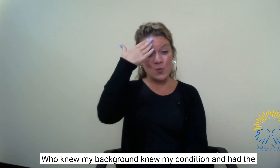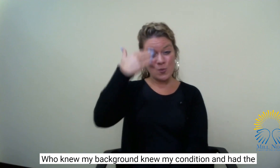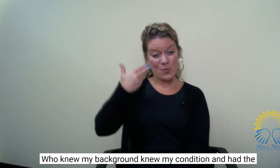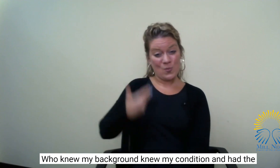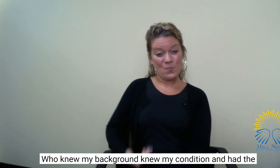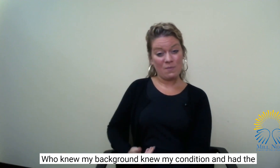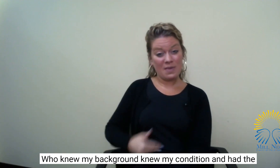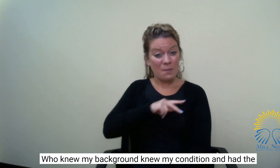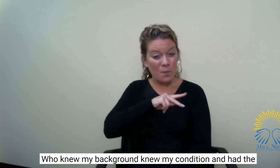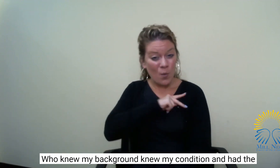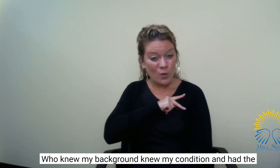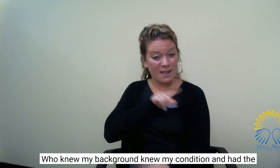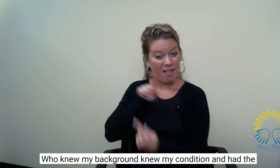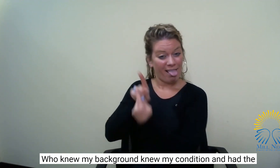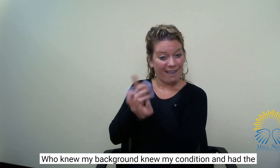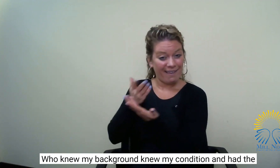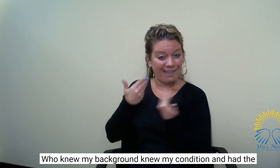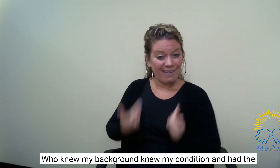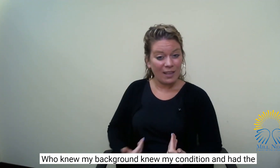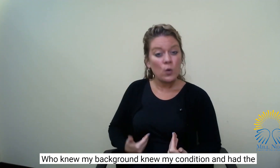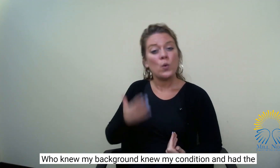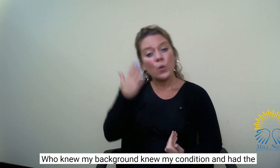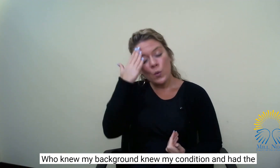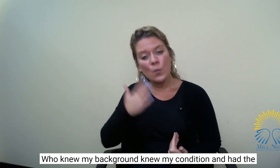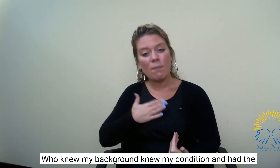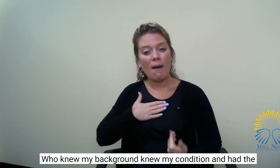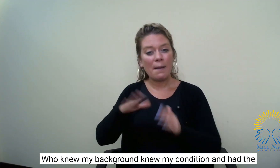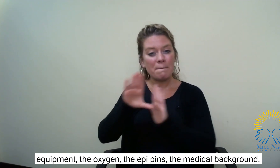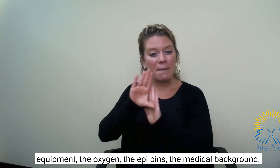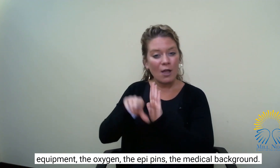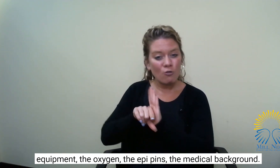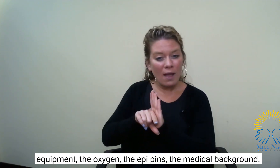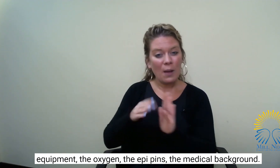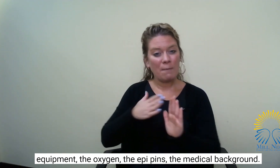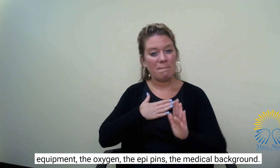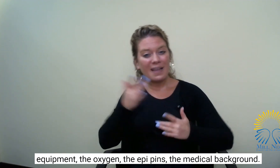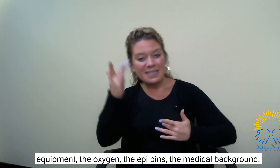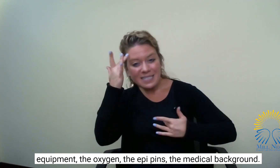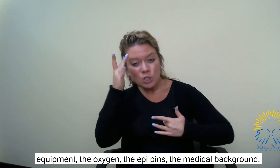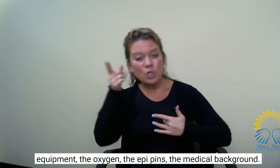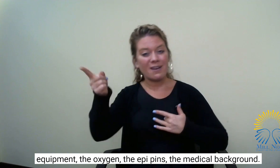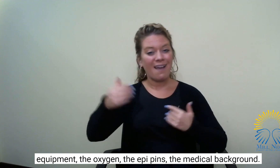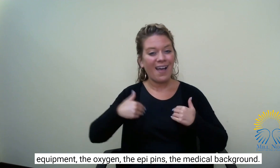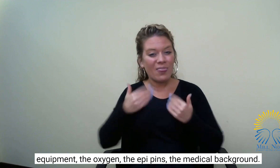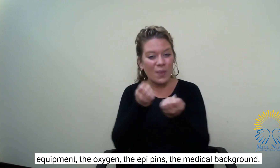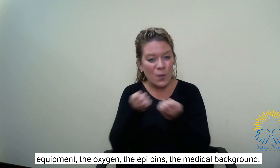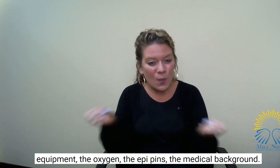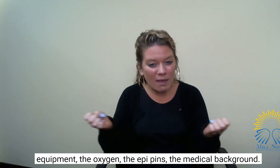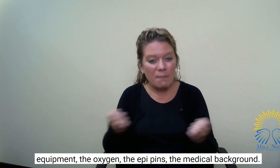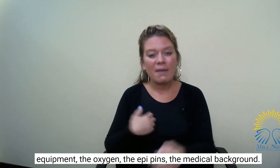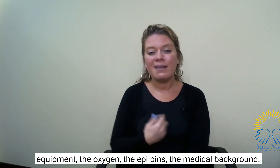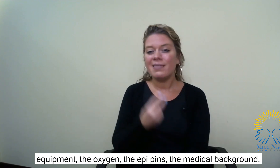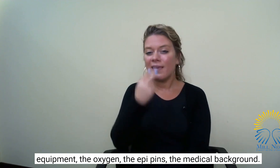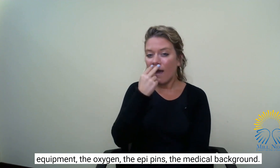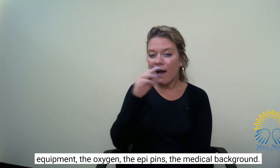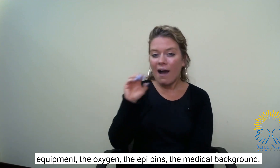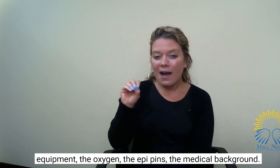my background, knew my condition, and had the equipment, the oxygen, the EpiPens, the